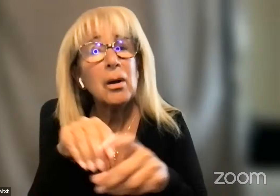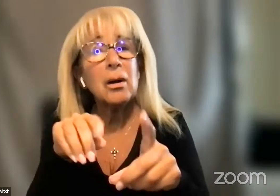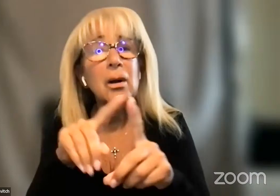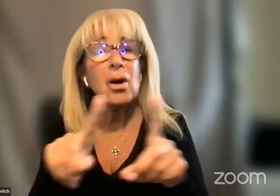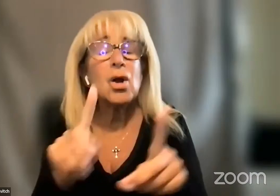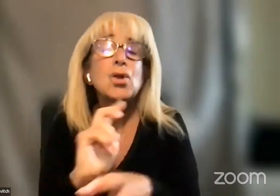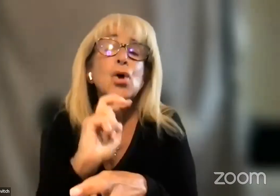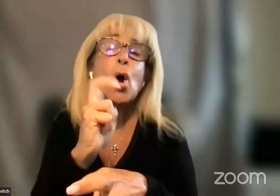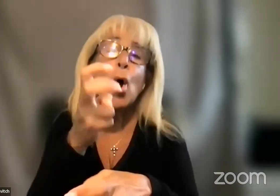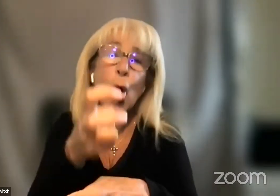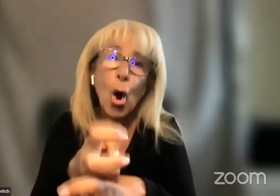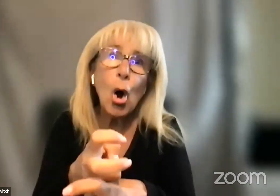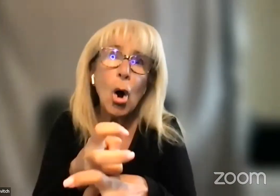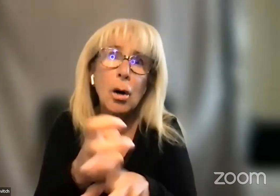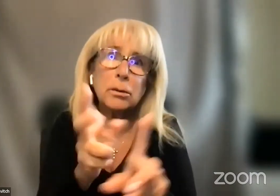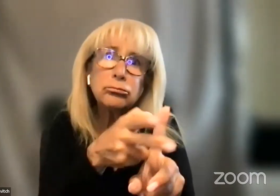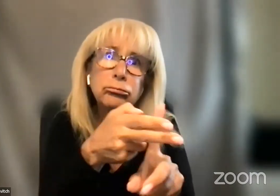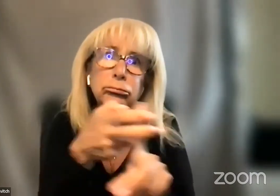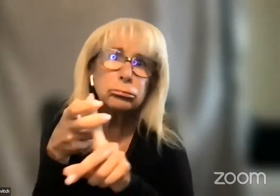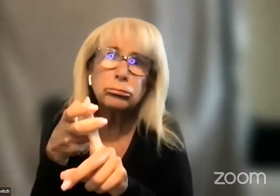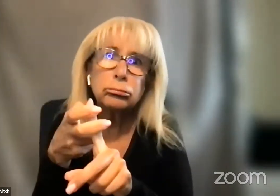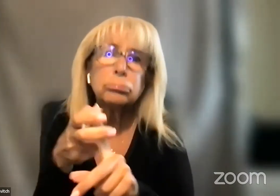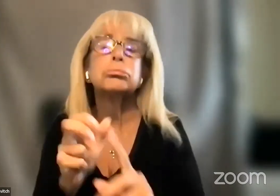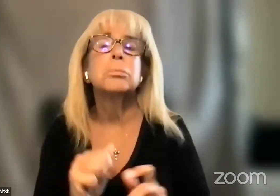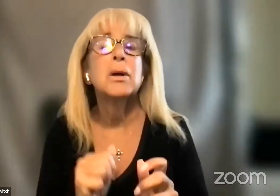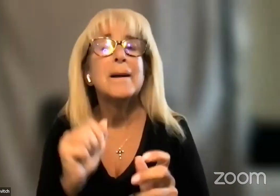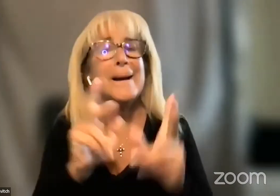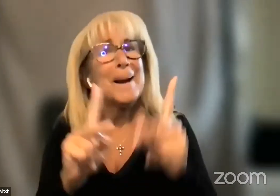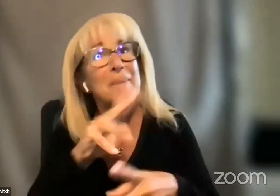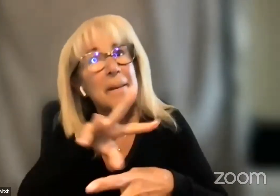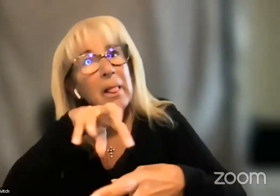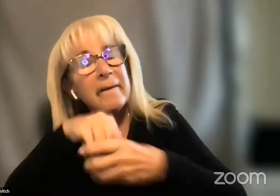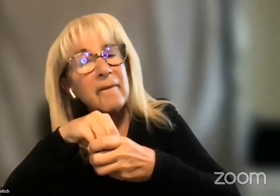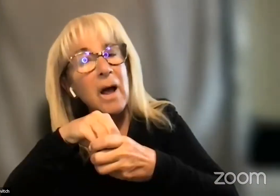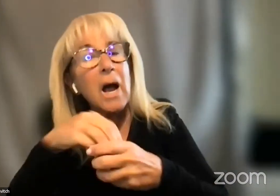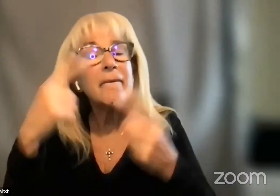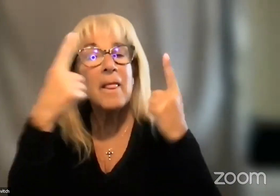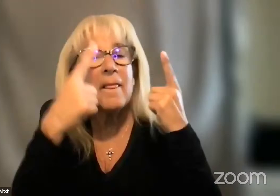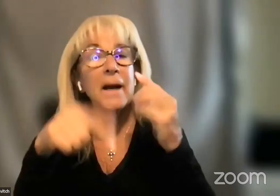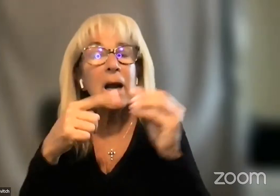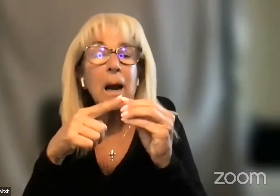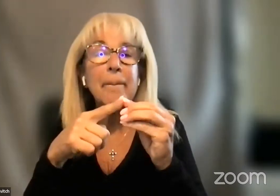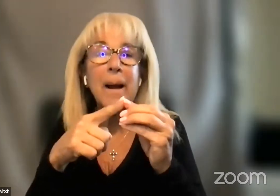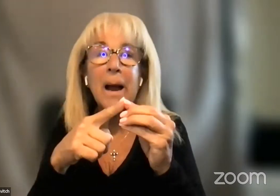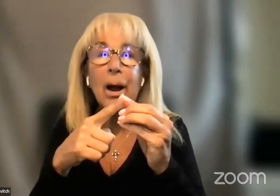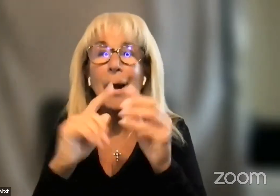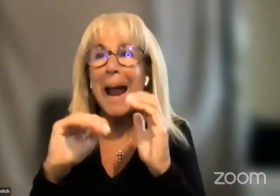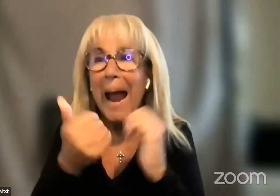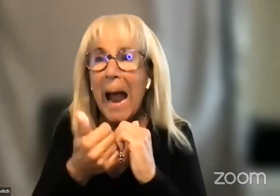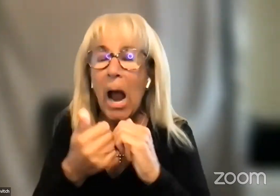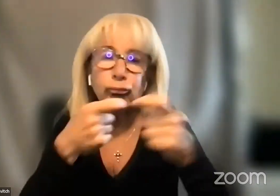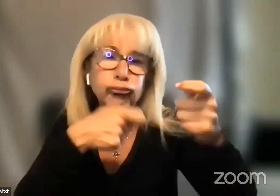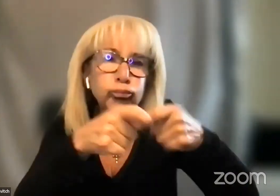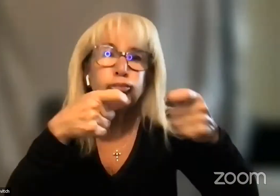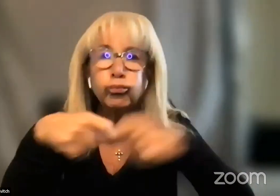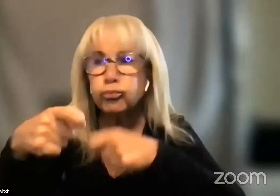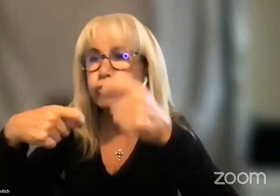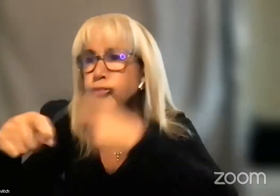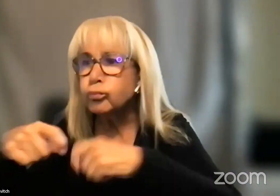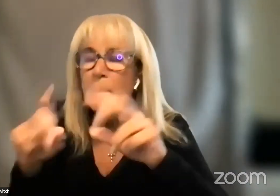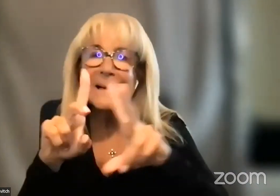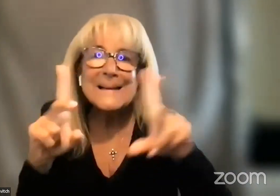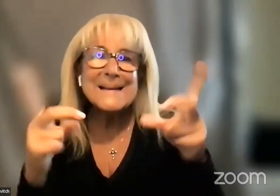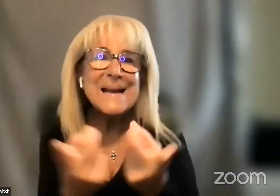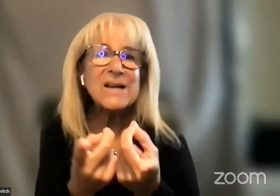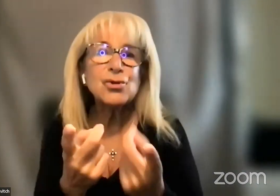it's a hard, abstract thing to think about. People are used to how it was. They aren't thinking for 10 years,